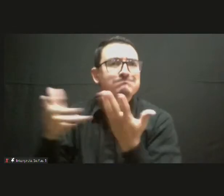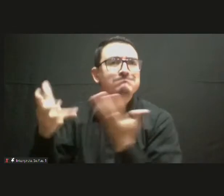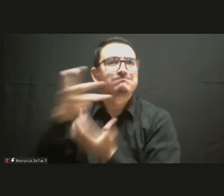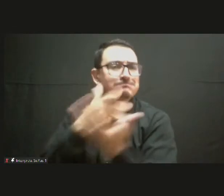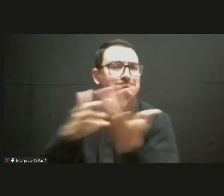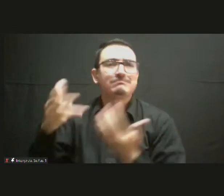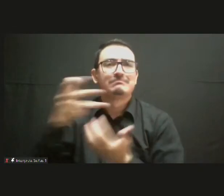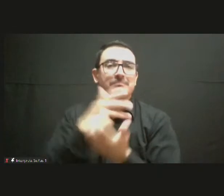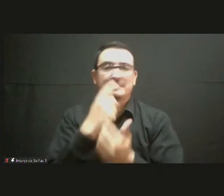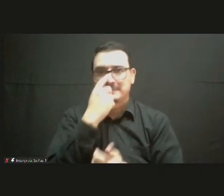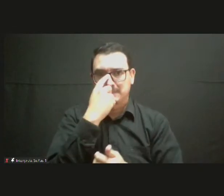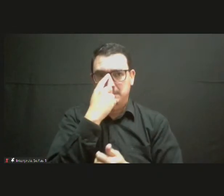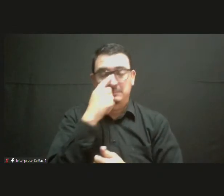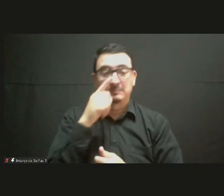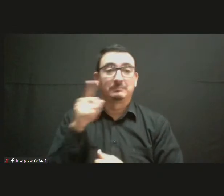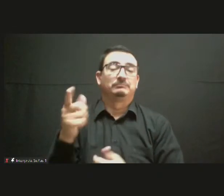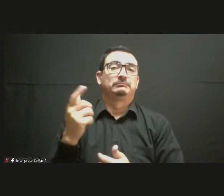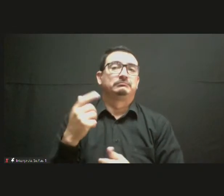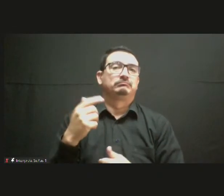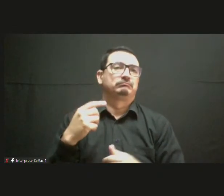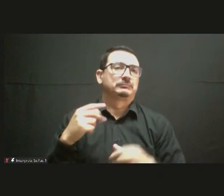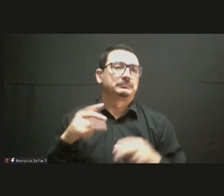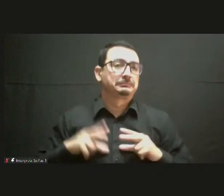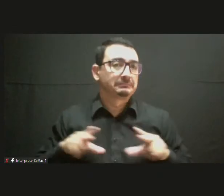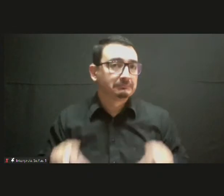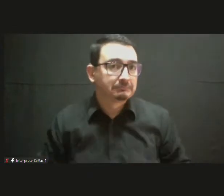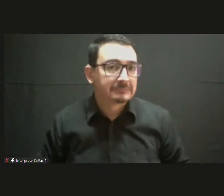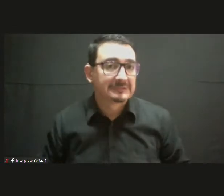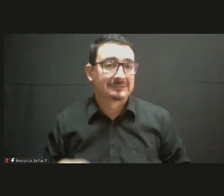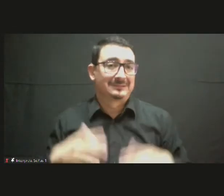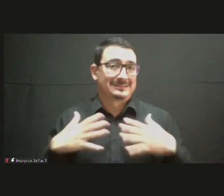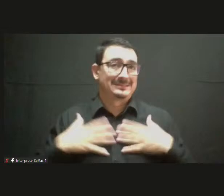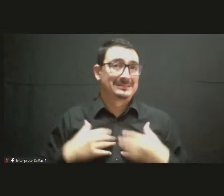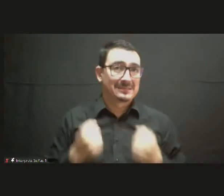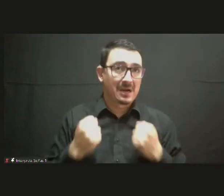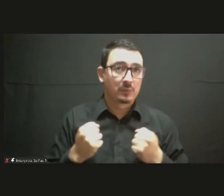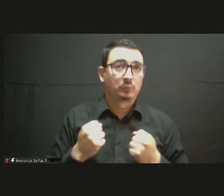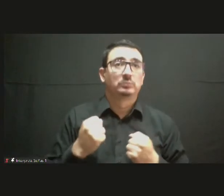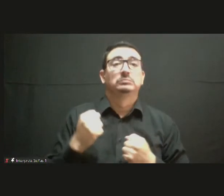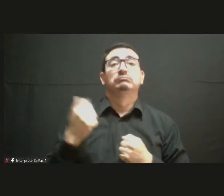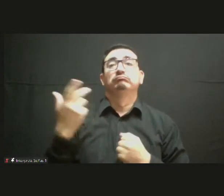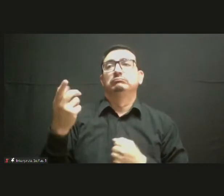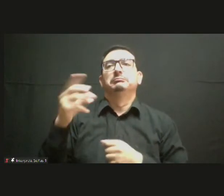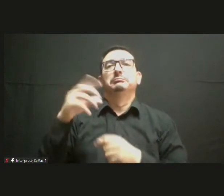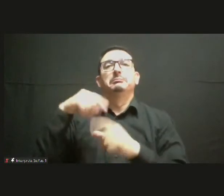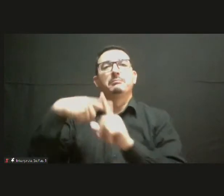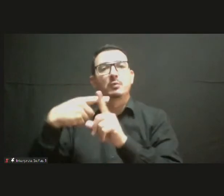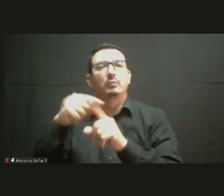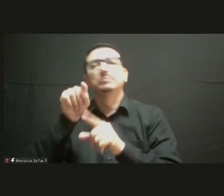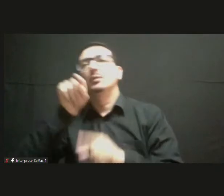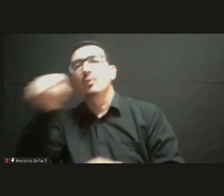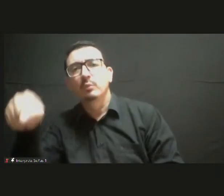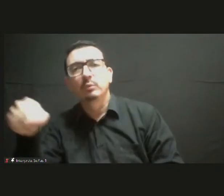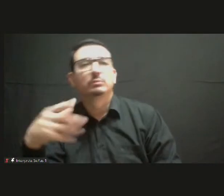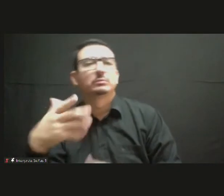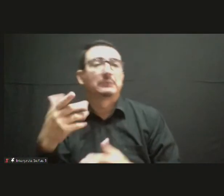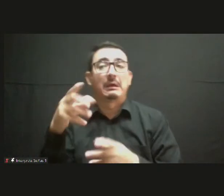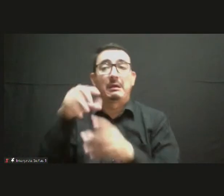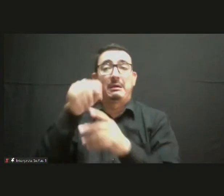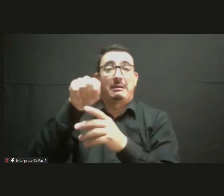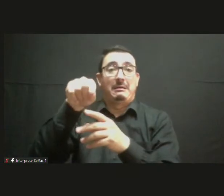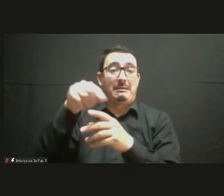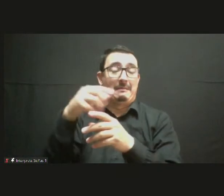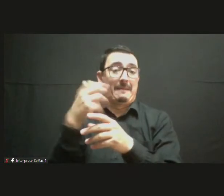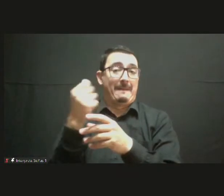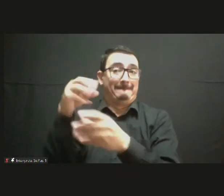Indies Global Tourism Resilience and Crisis Management Center, based in Jamaica, to build